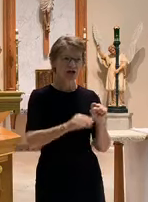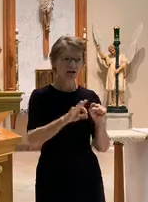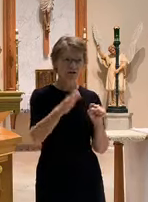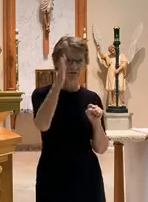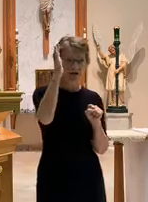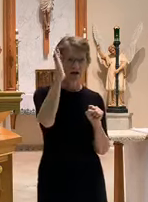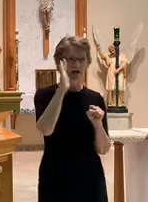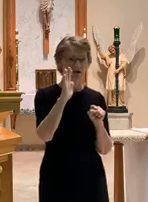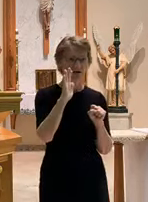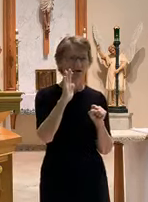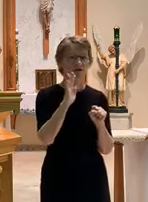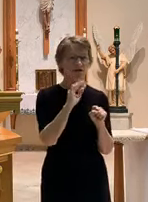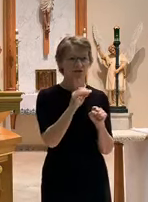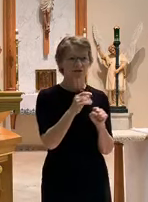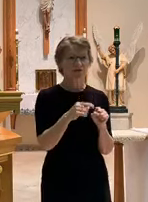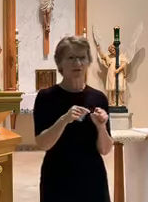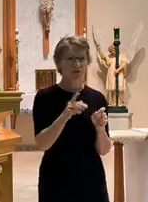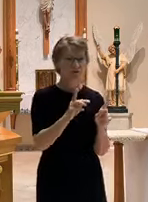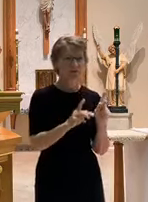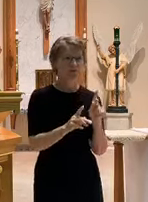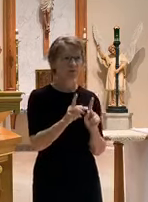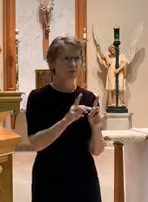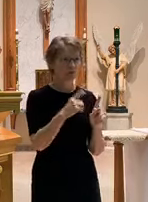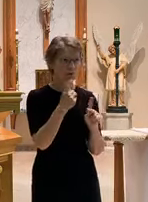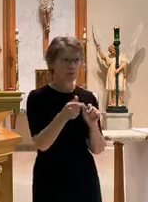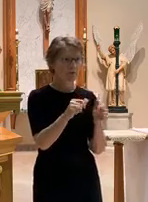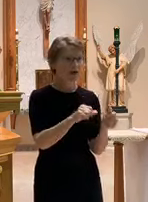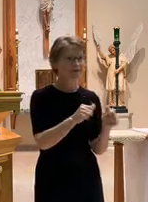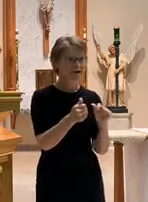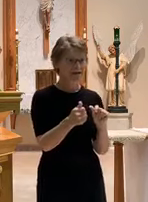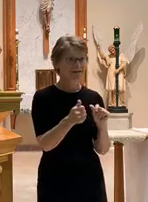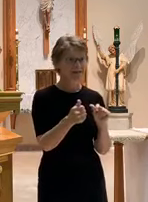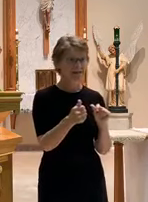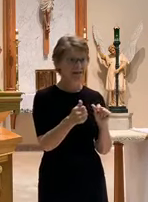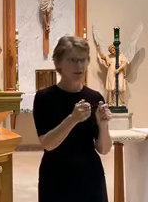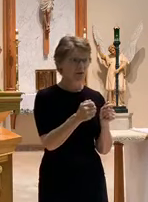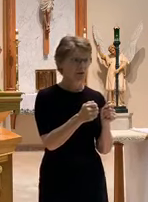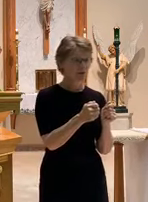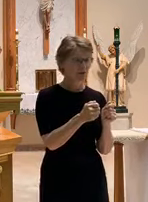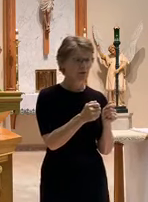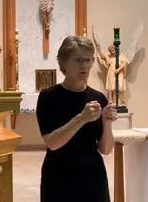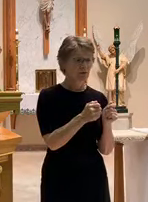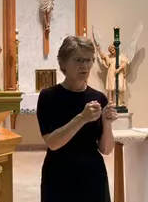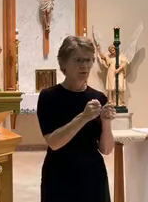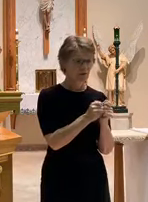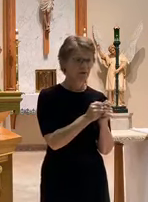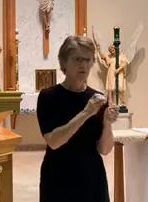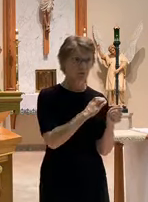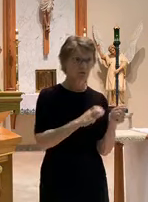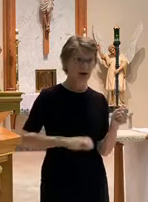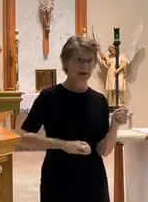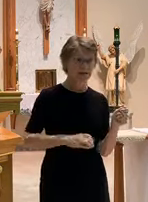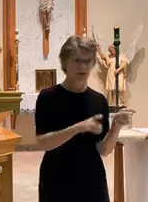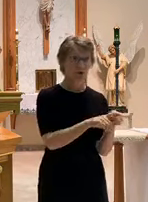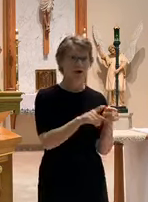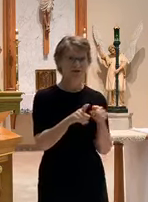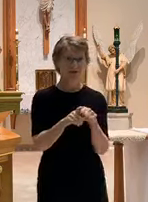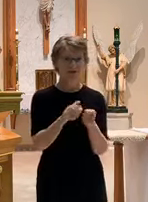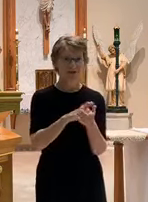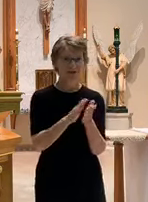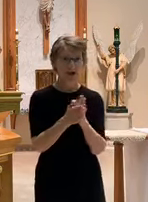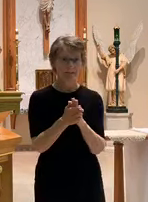sense. He said, those who have been baptized into Christ have been baptized into his death. And if we have been baptized into